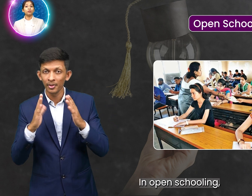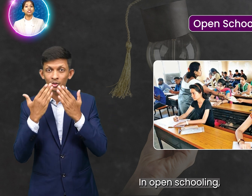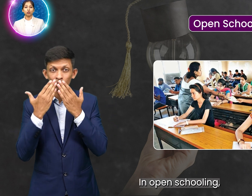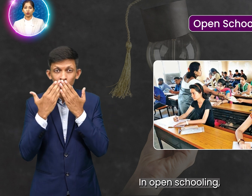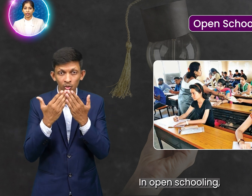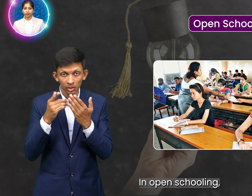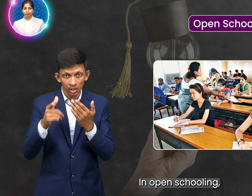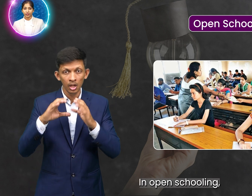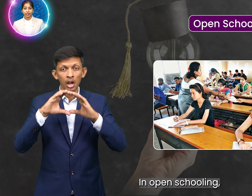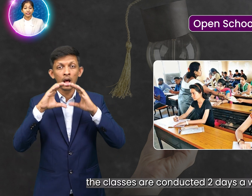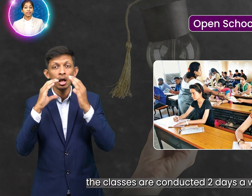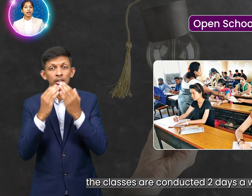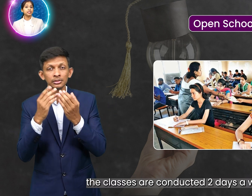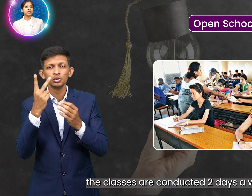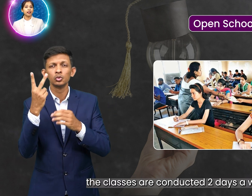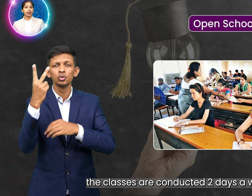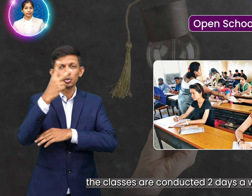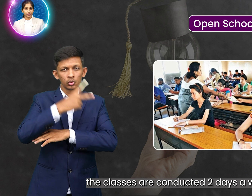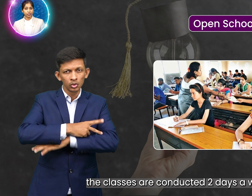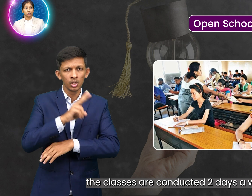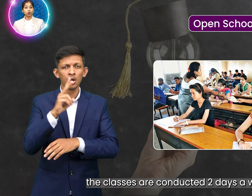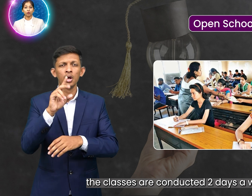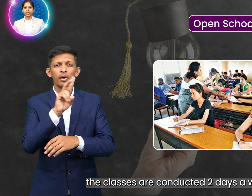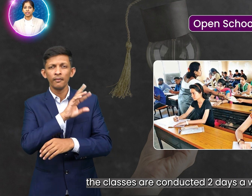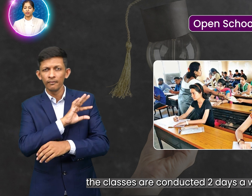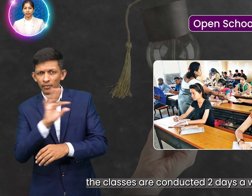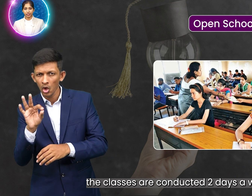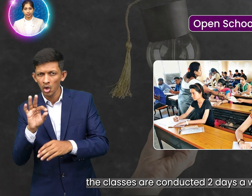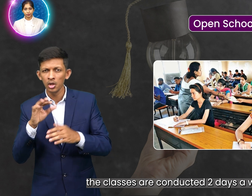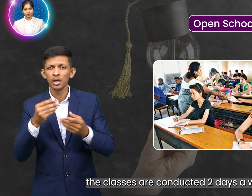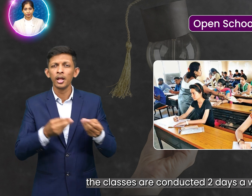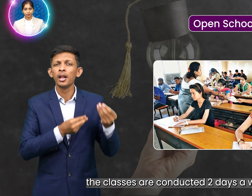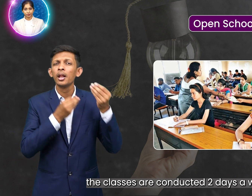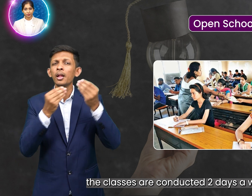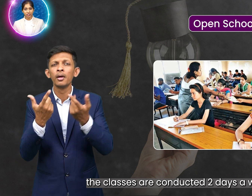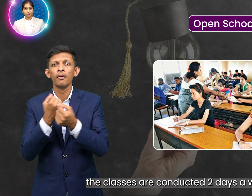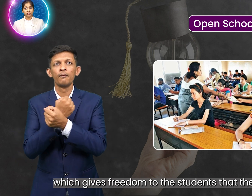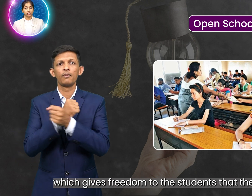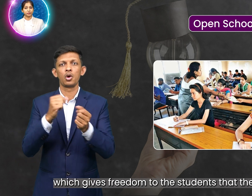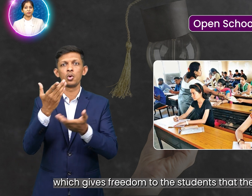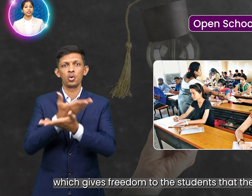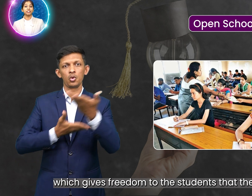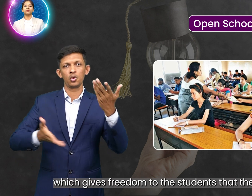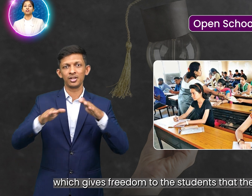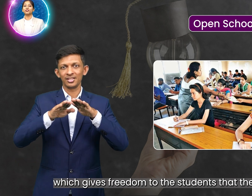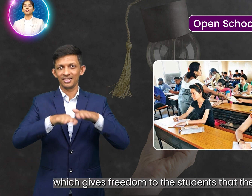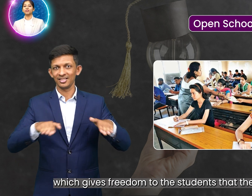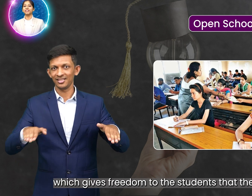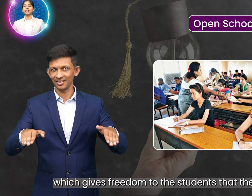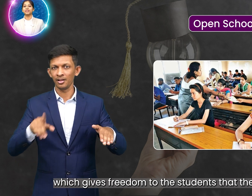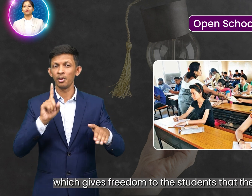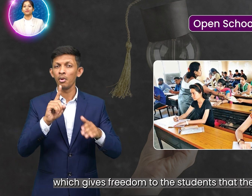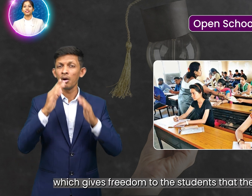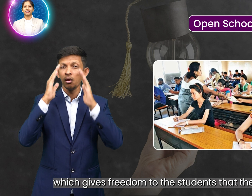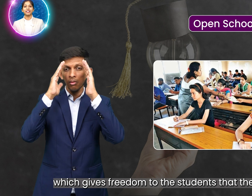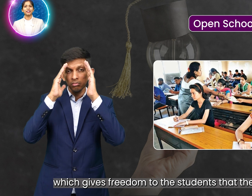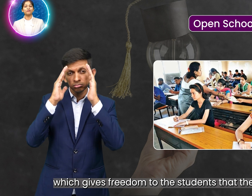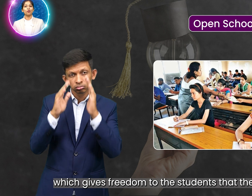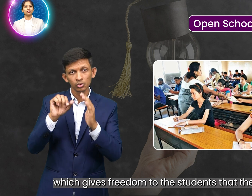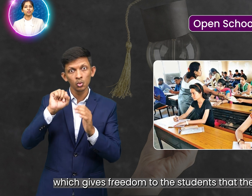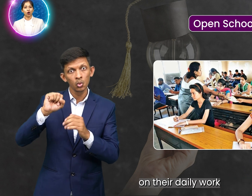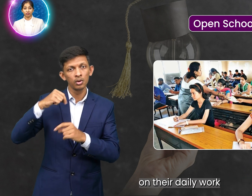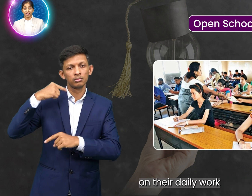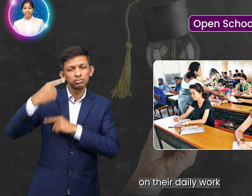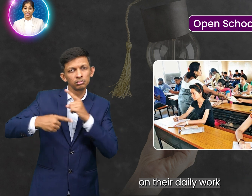In open schooling, the classes are conducted 2 days a week, which gives freedom to the students that they